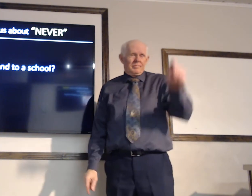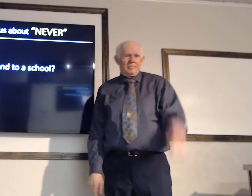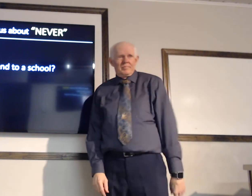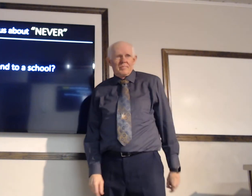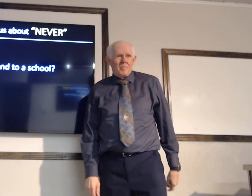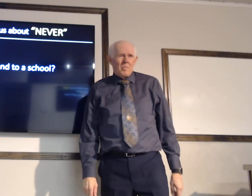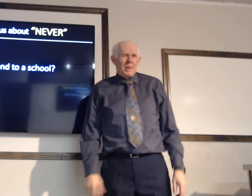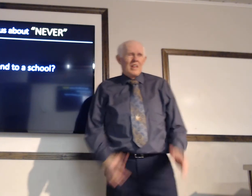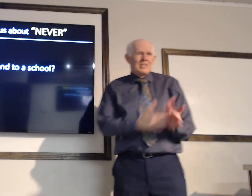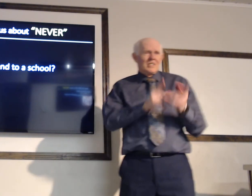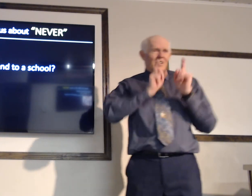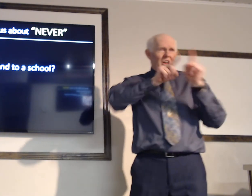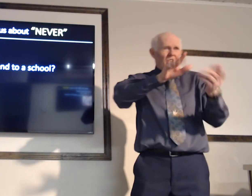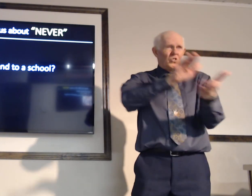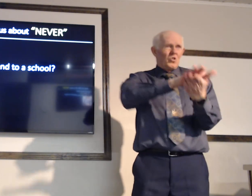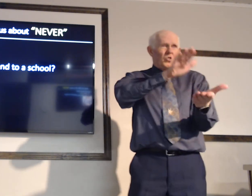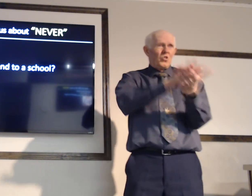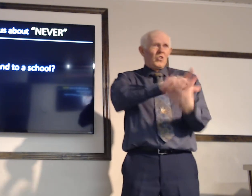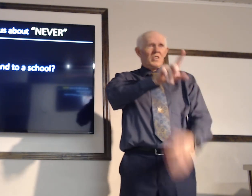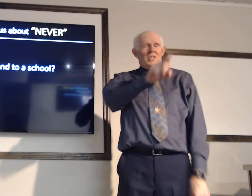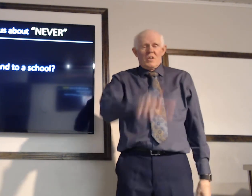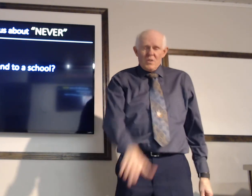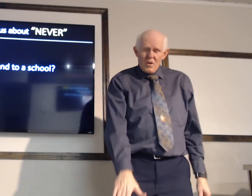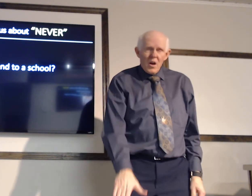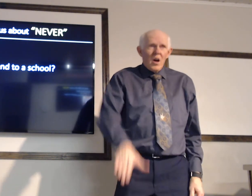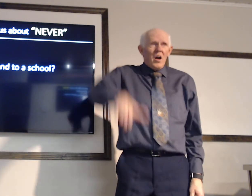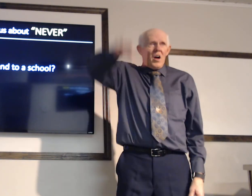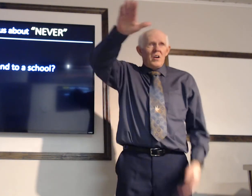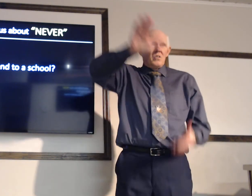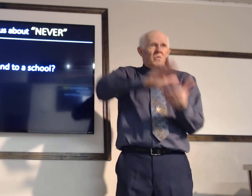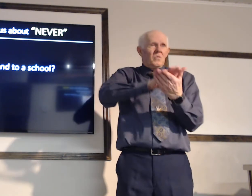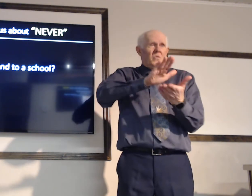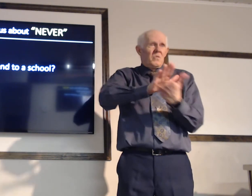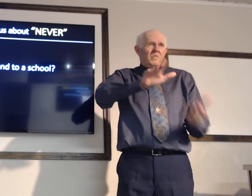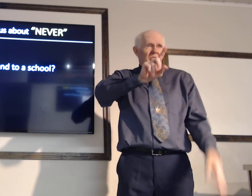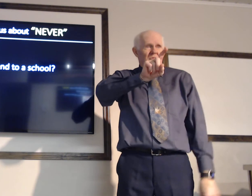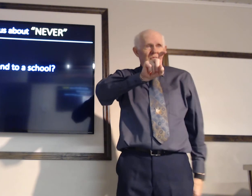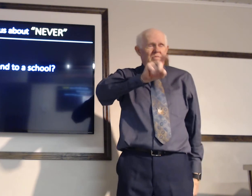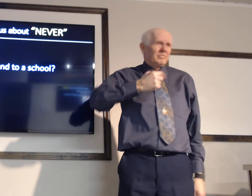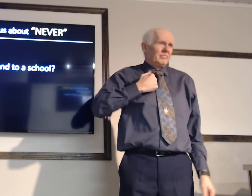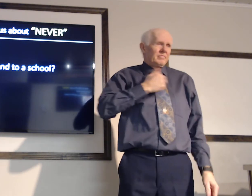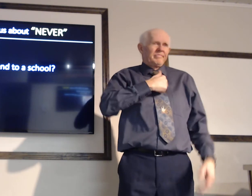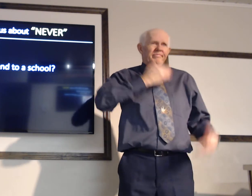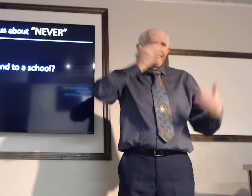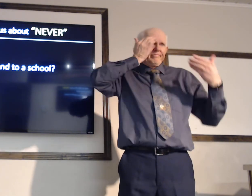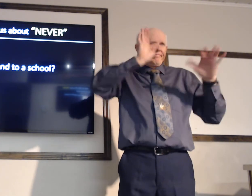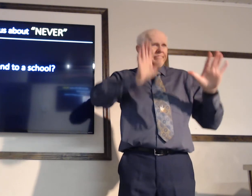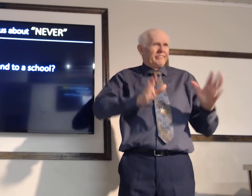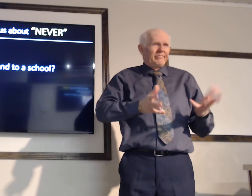attend school? Did he go to school while he was growing up? We don't